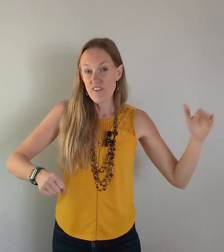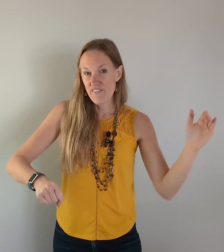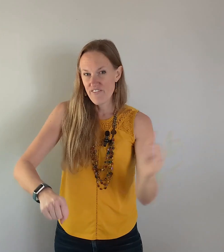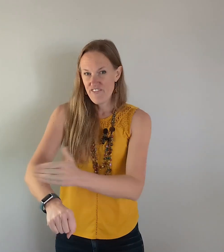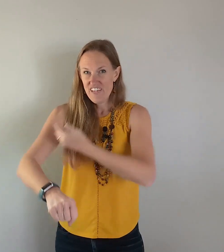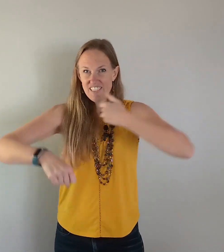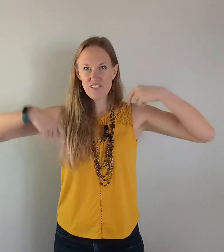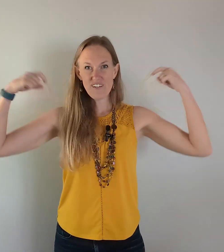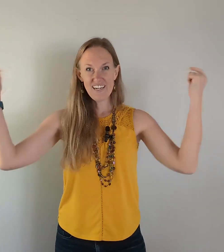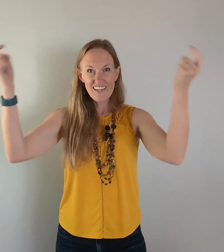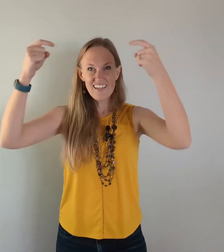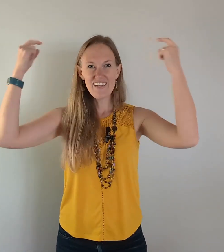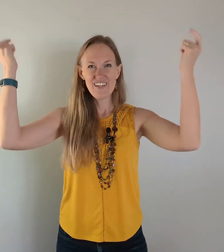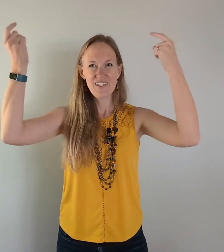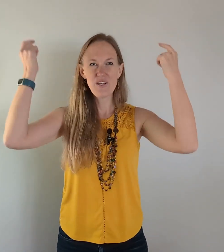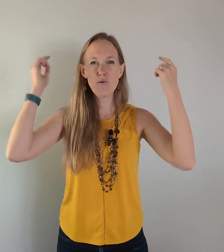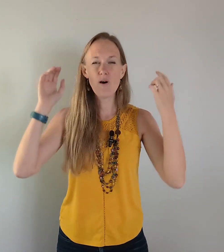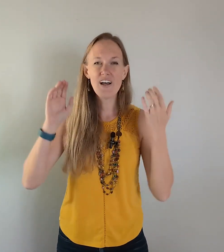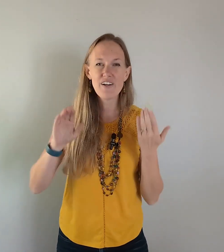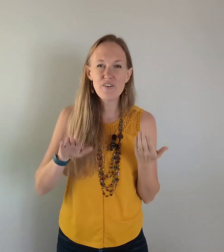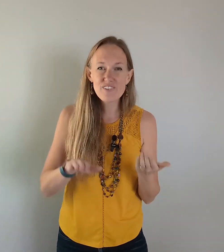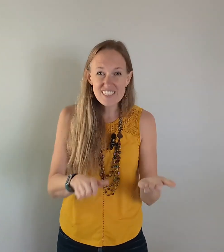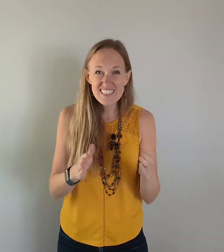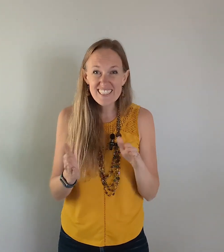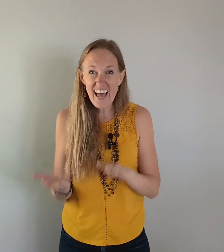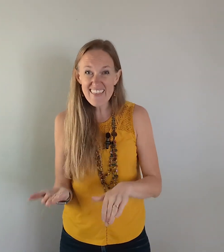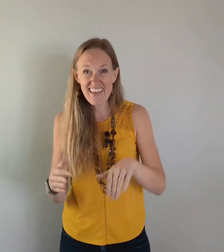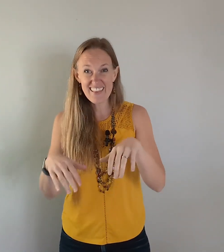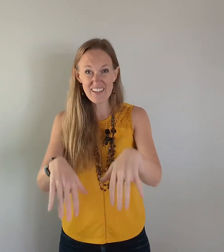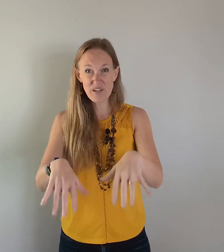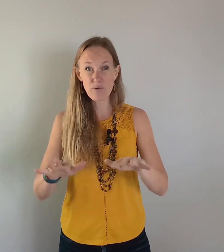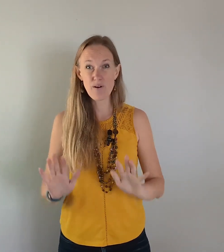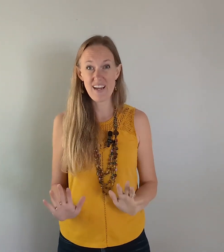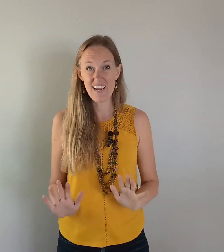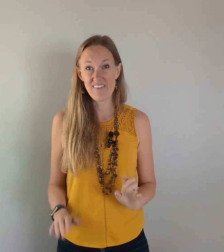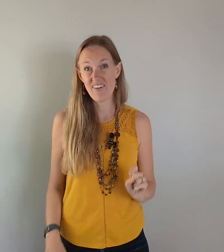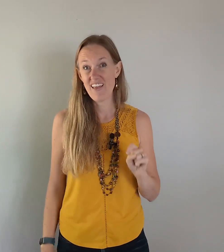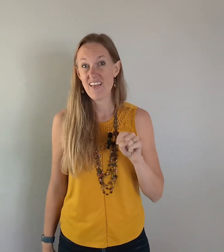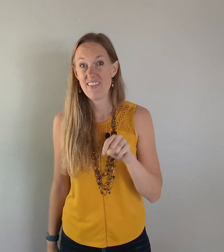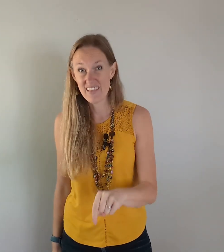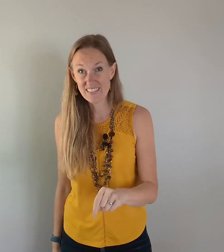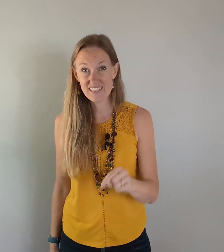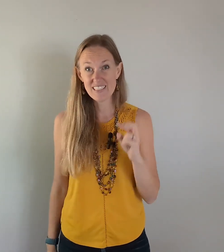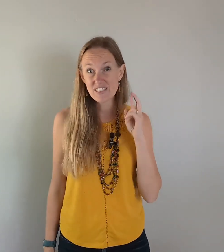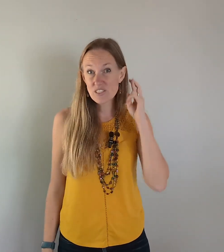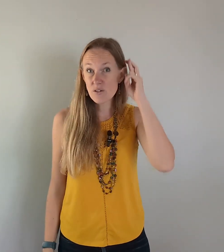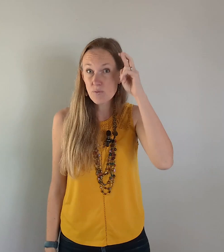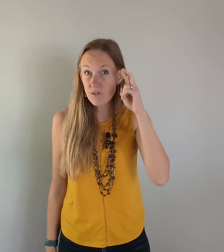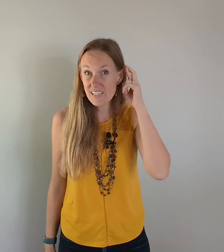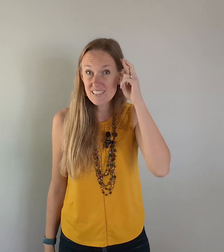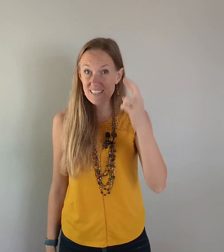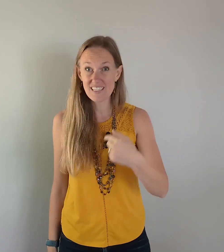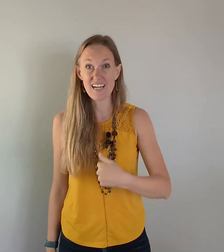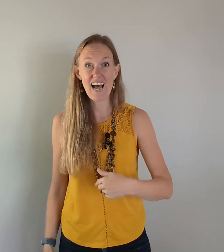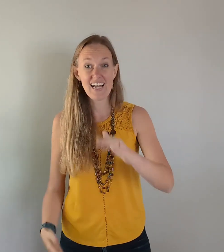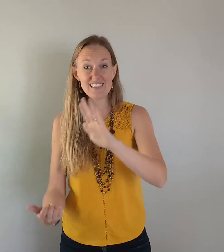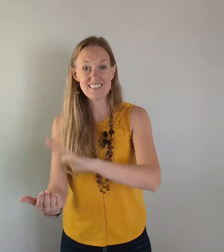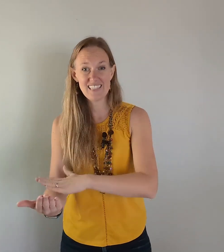the victory you won over death and the grave, this is the reason I